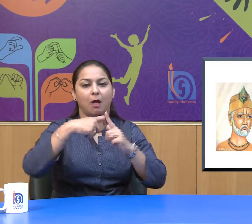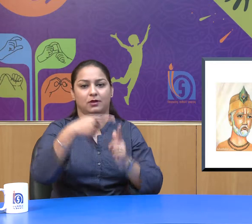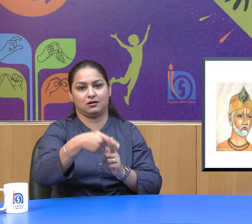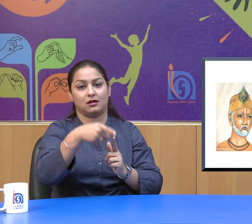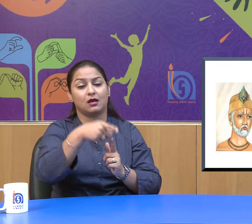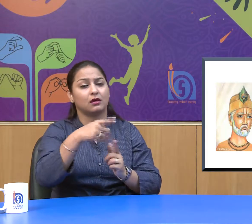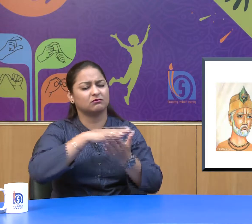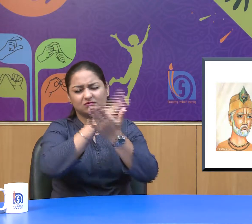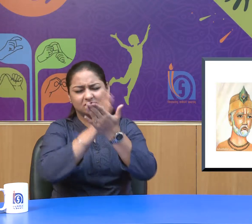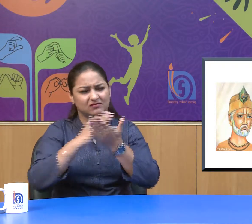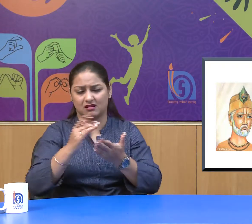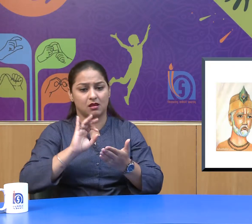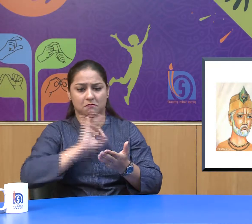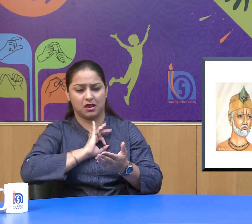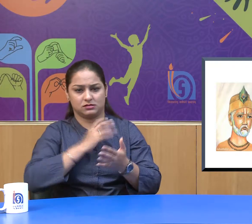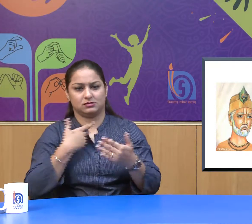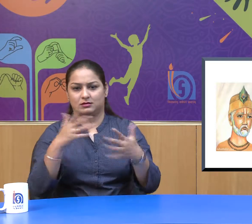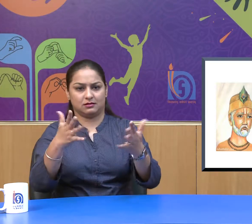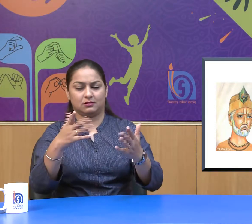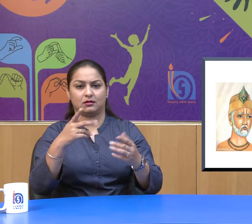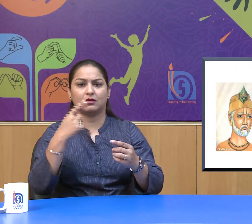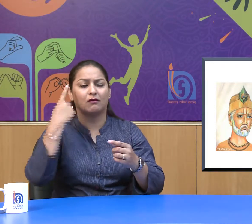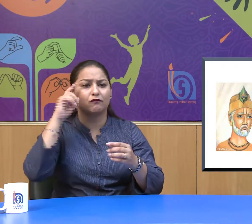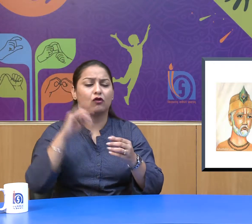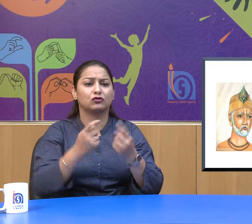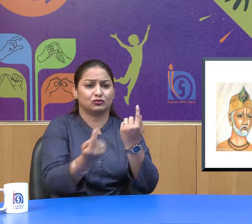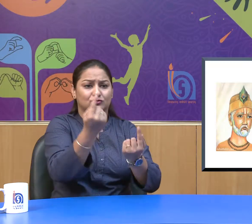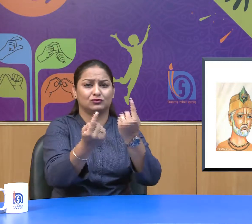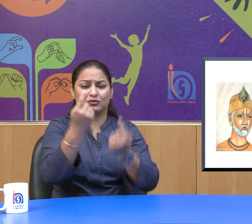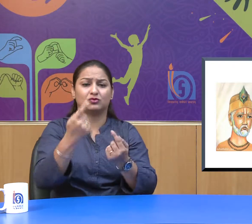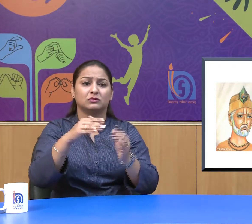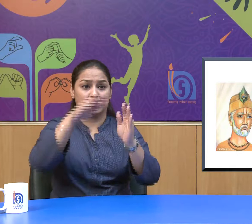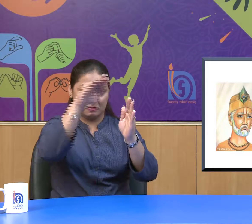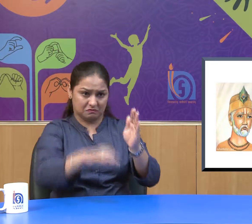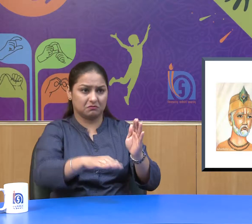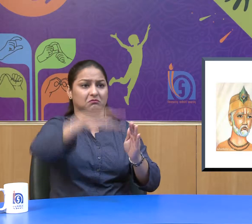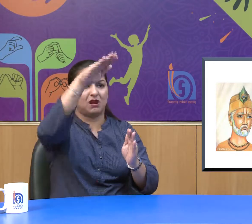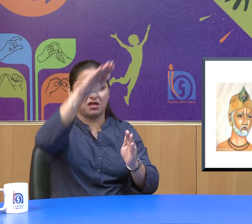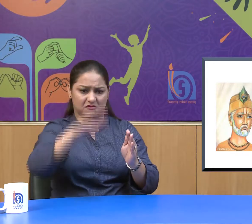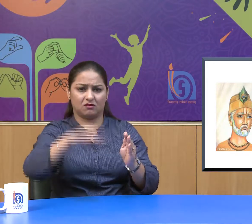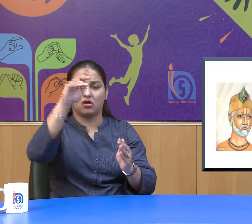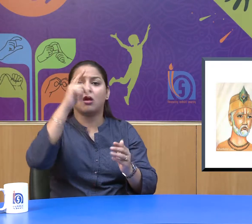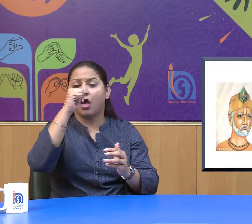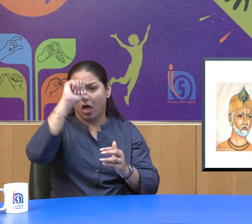criticized the existing social order and called for Hindu Muslim